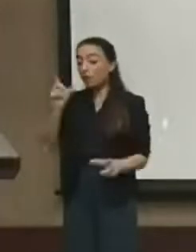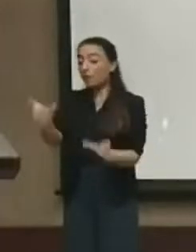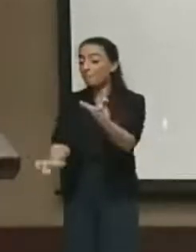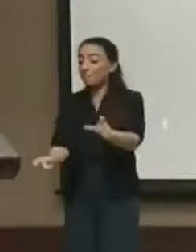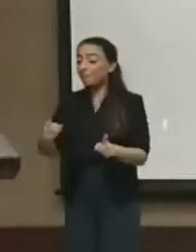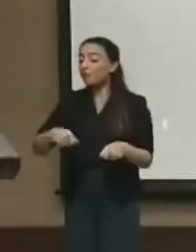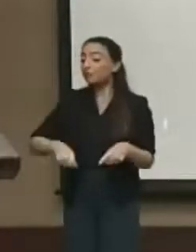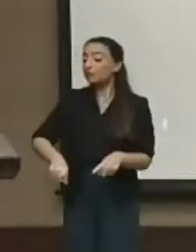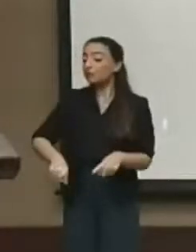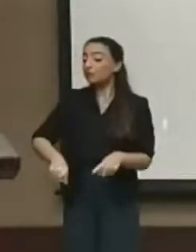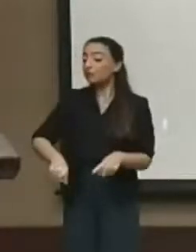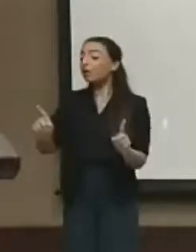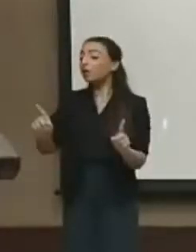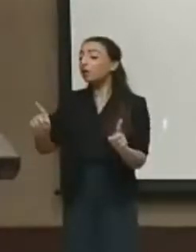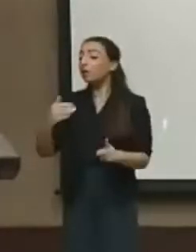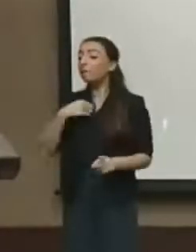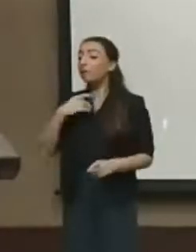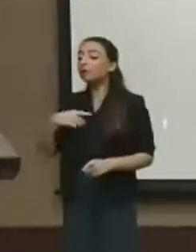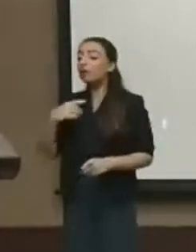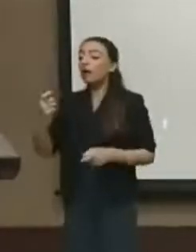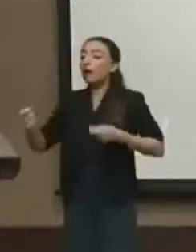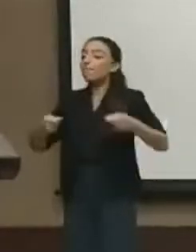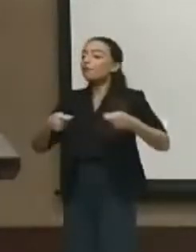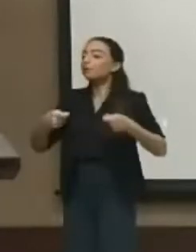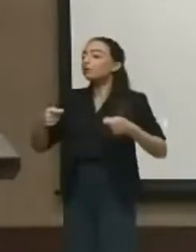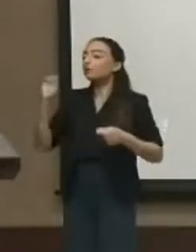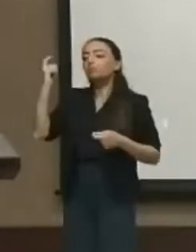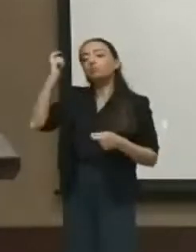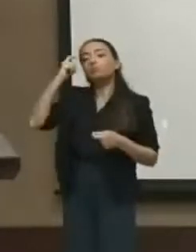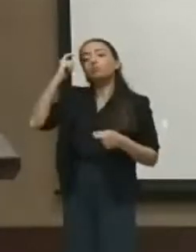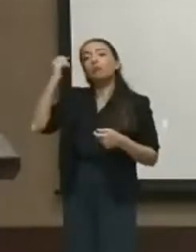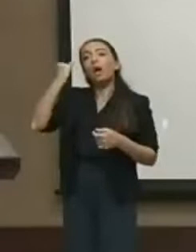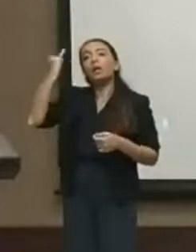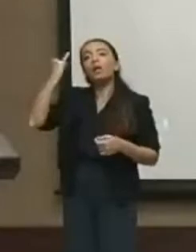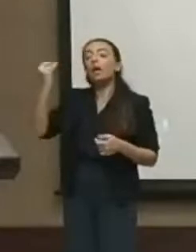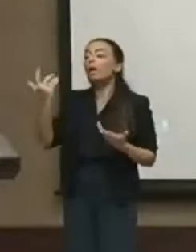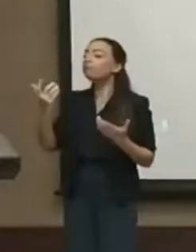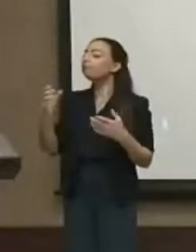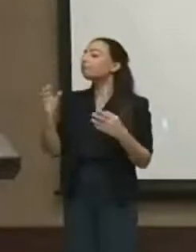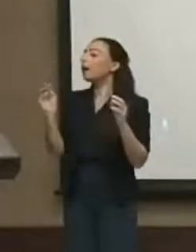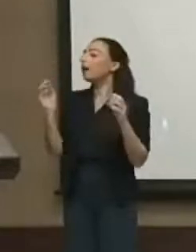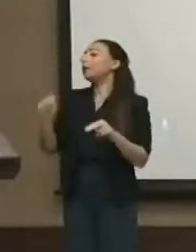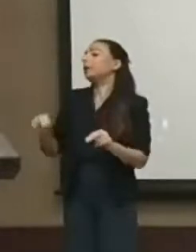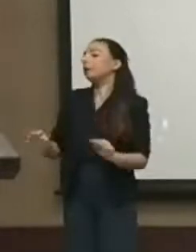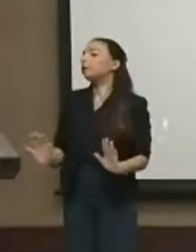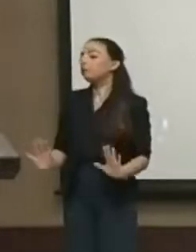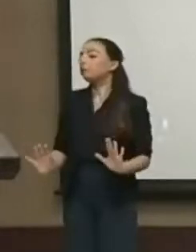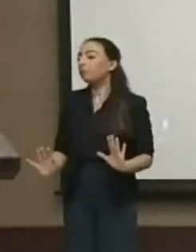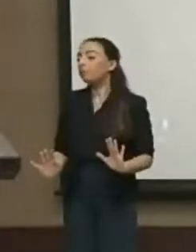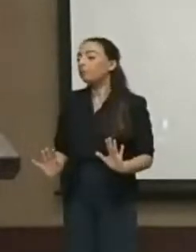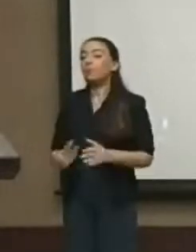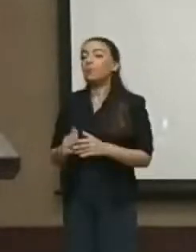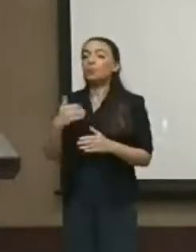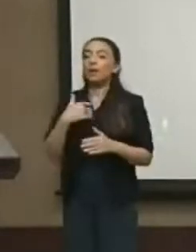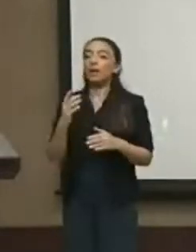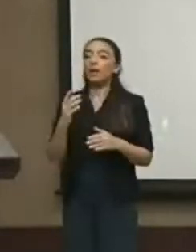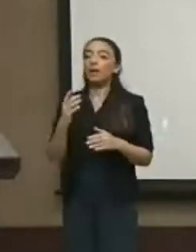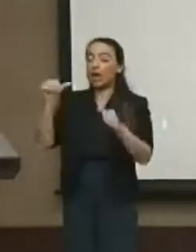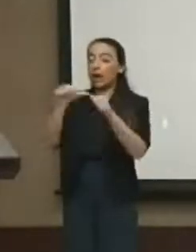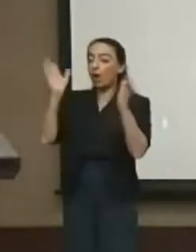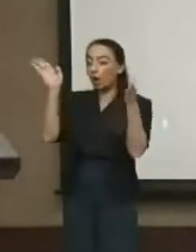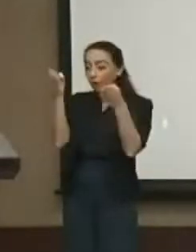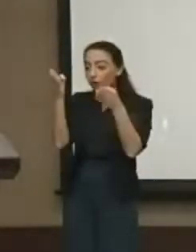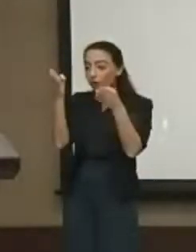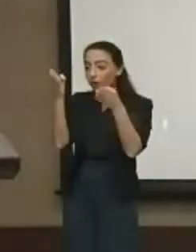to differentiate and bring business value. Otherwise, it will not work. Okay. We started the Autism at